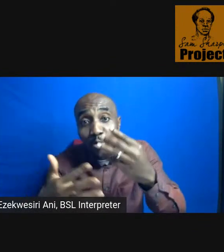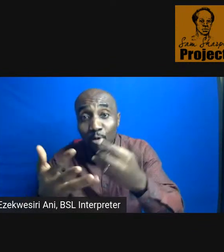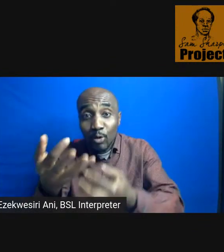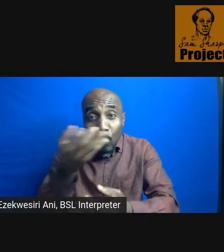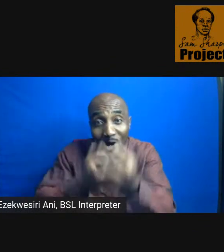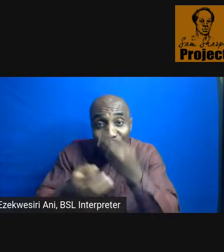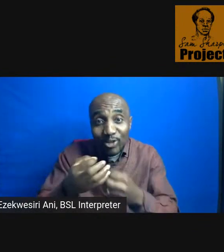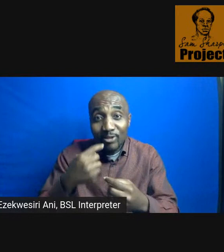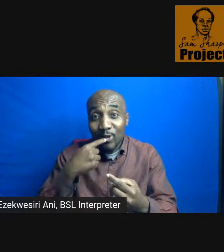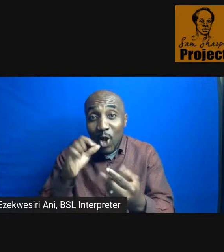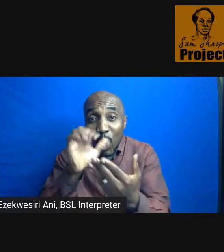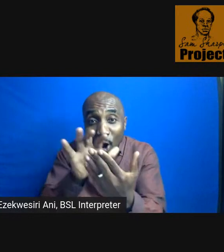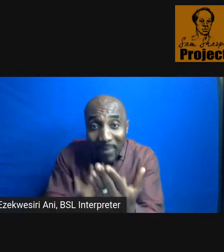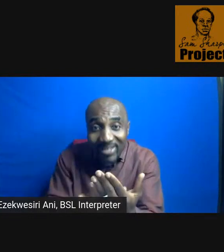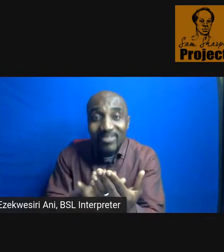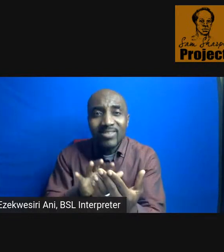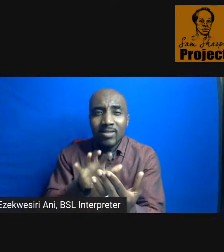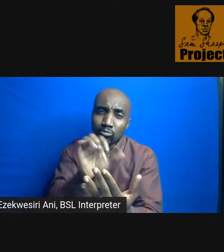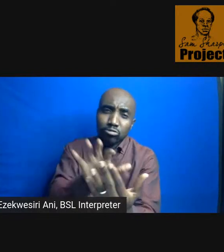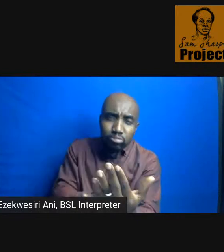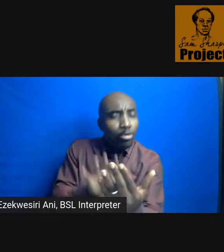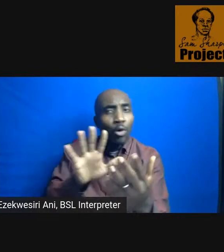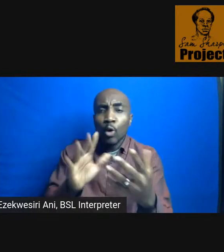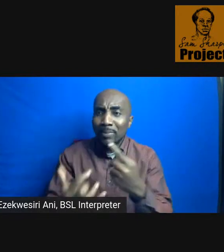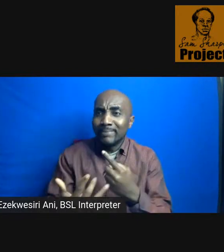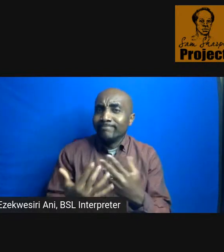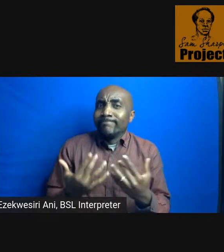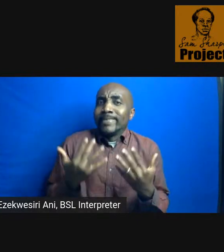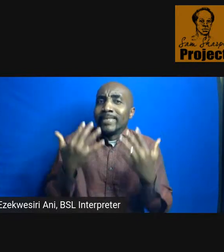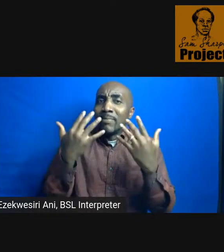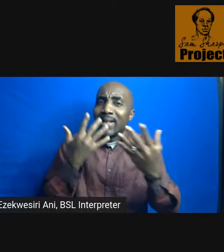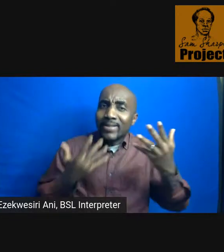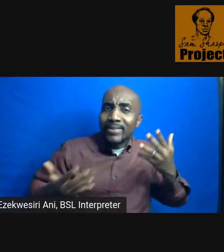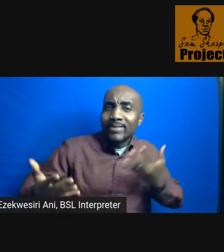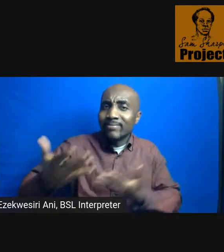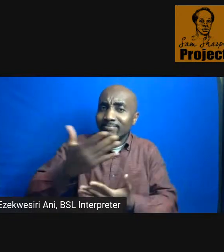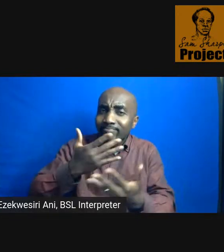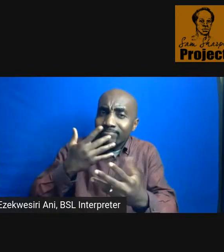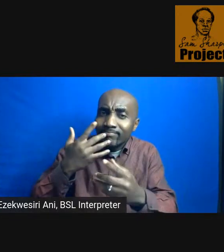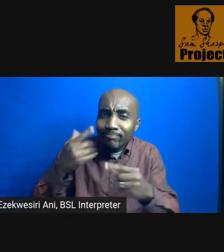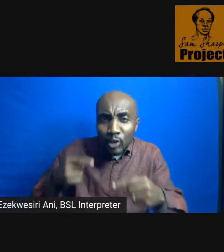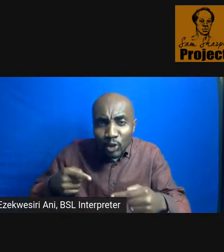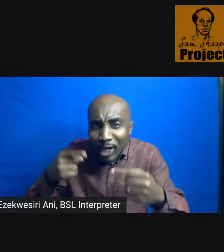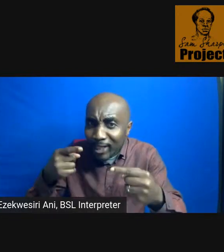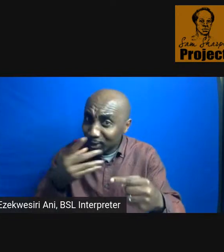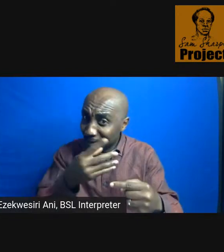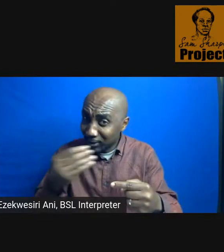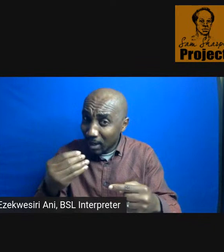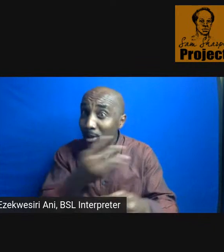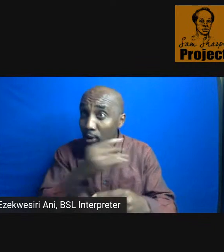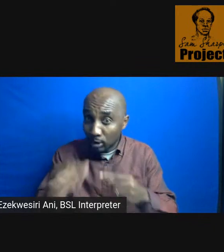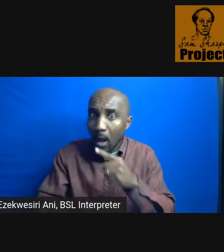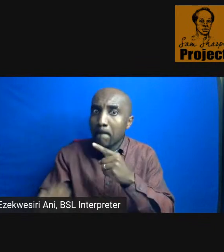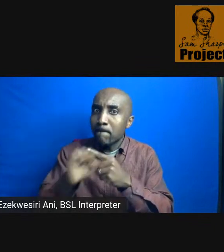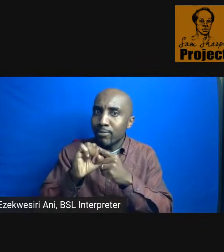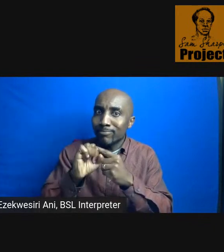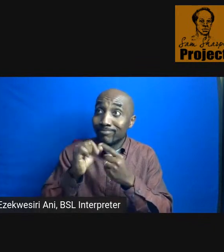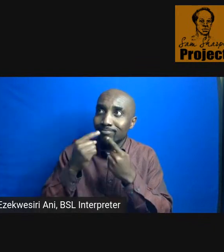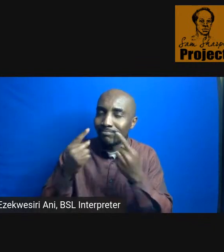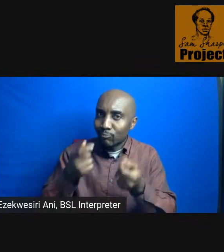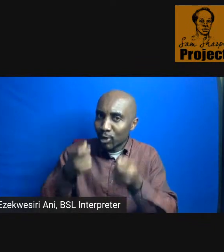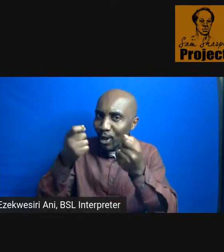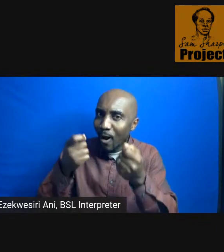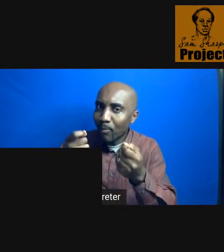as well tonight. They've been very stimulating, some challenging, and some very illuminating as well. So thank you so